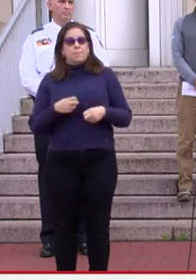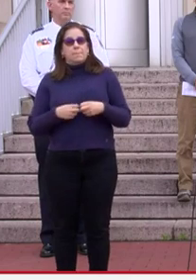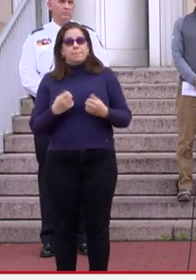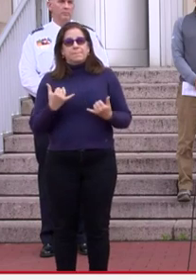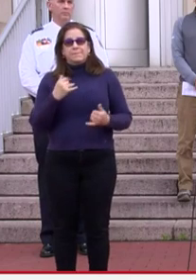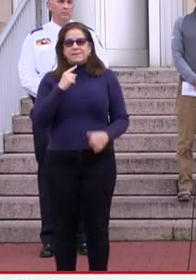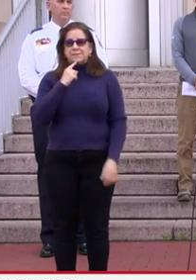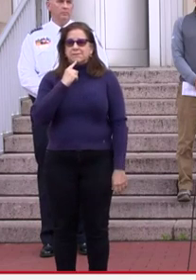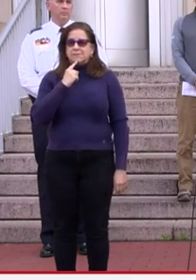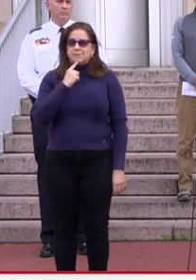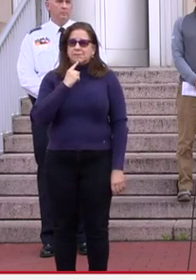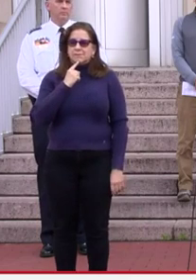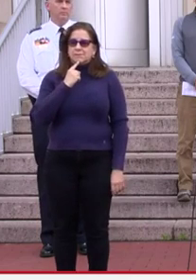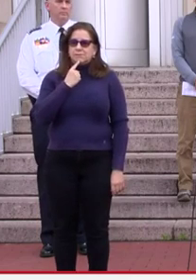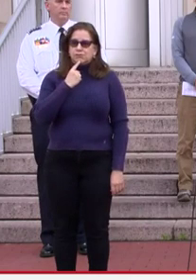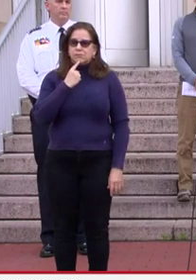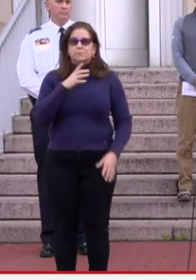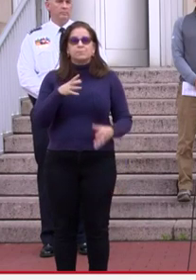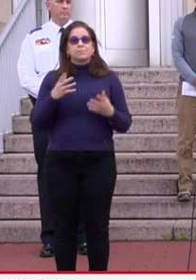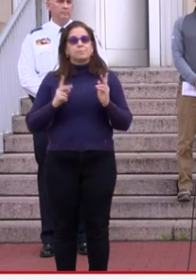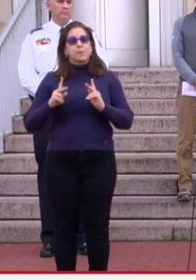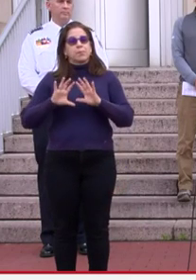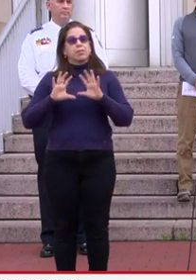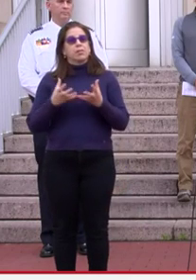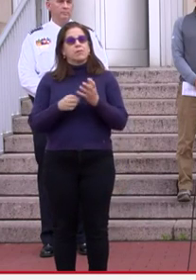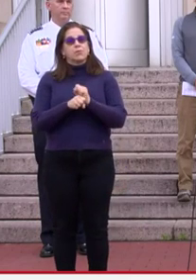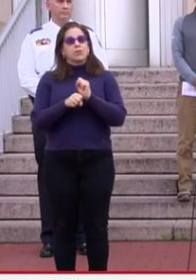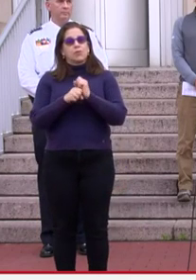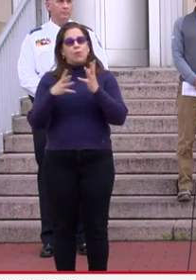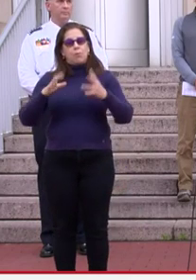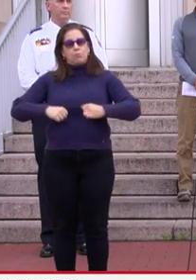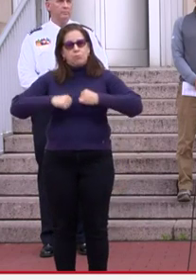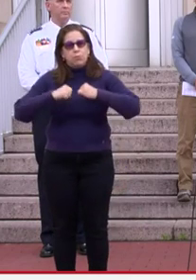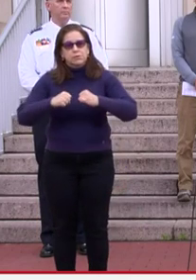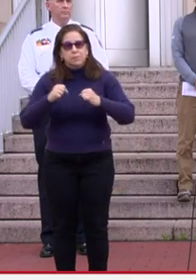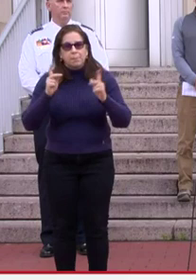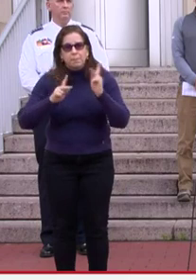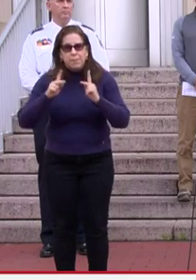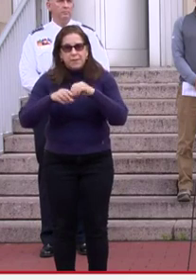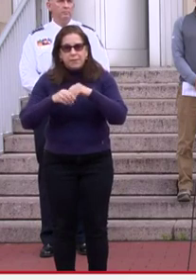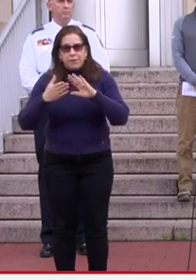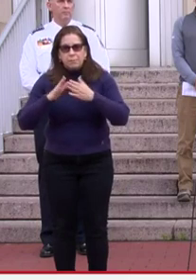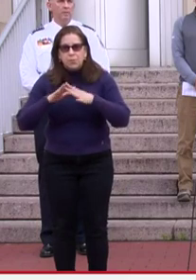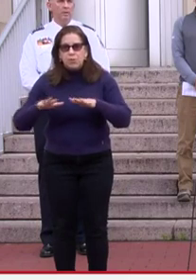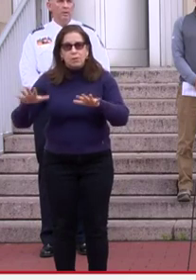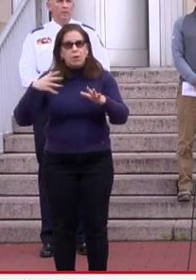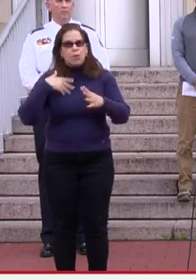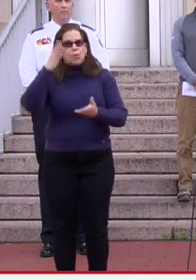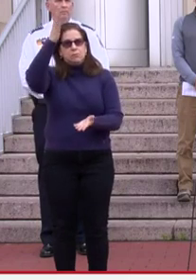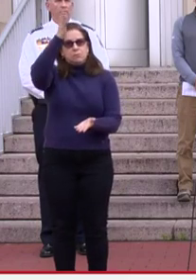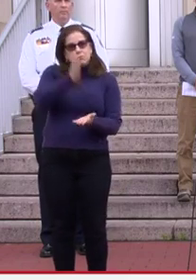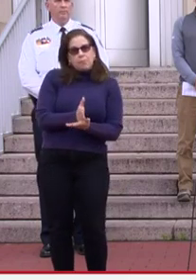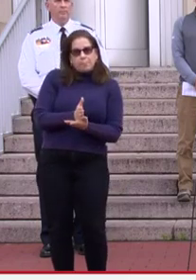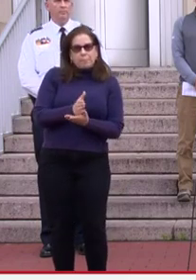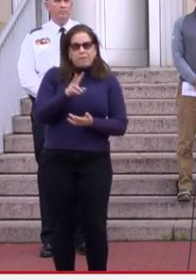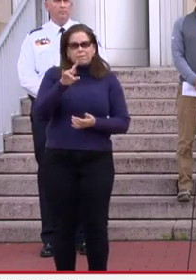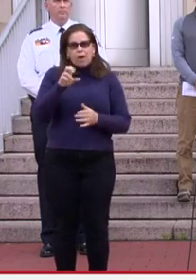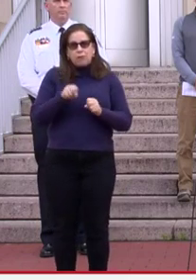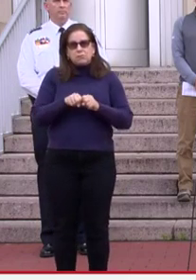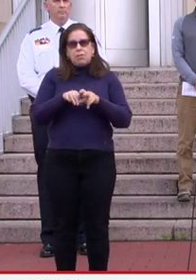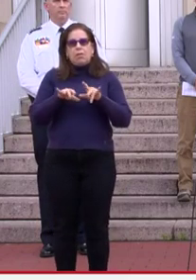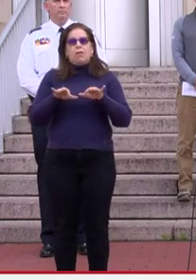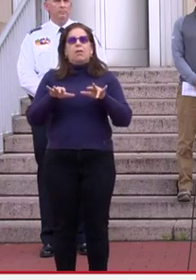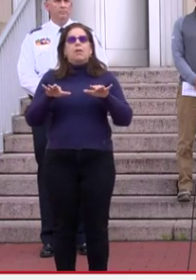city is to make sure that we blunt the spread of this virus, and we especially blunt it to protect our